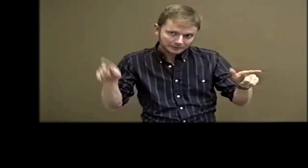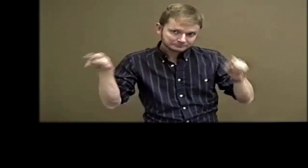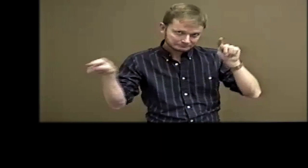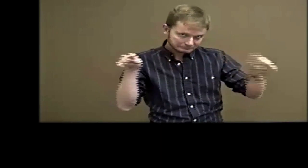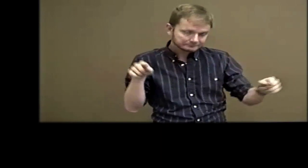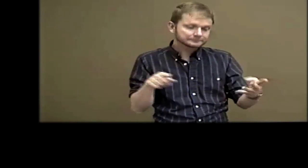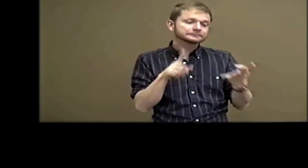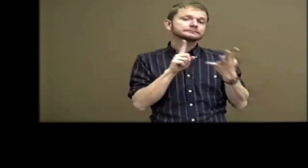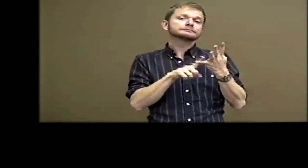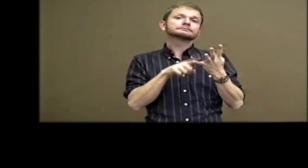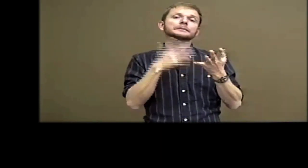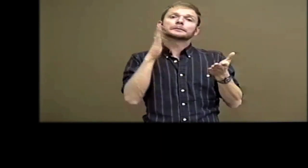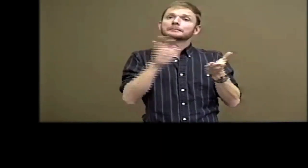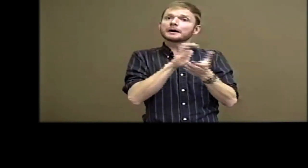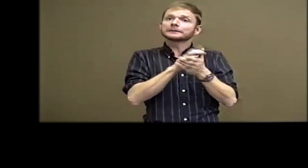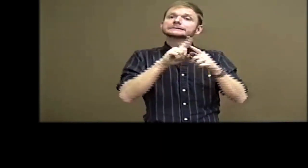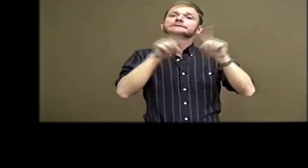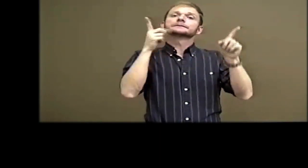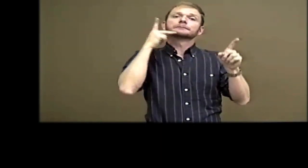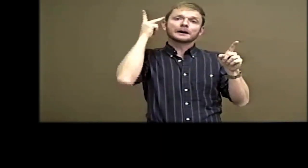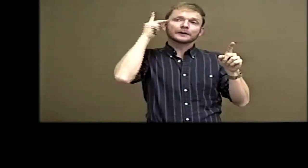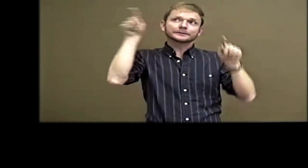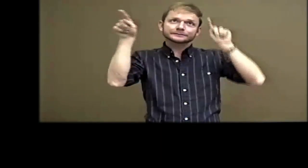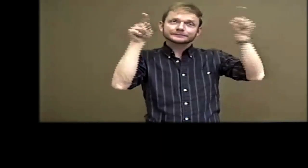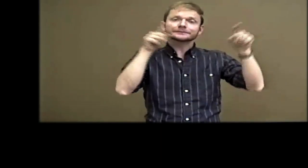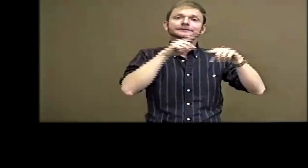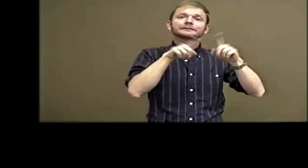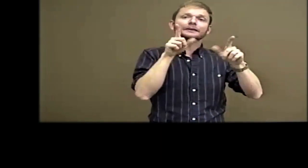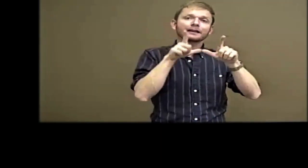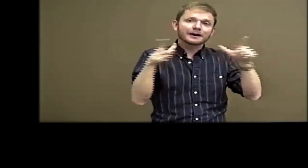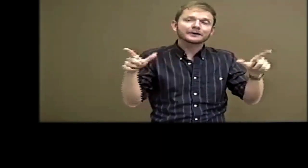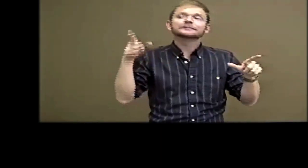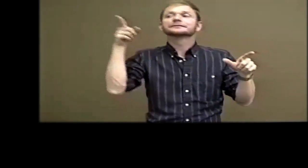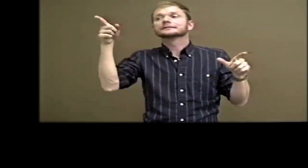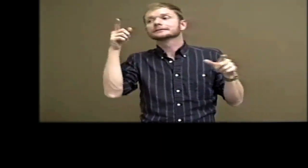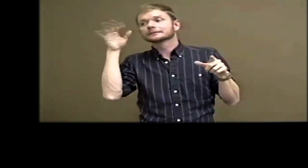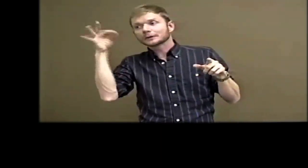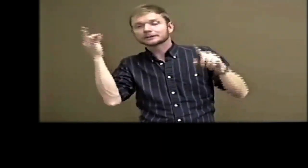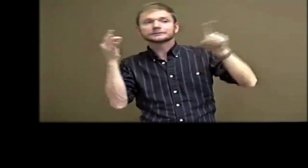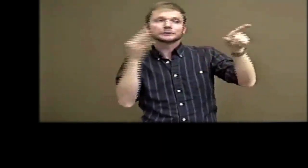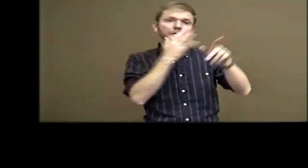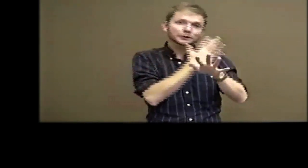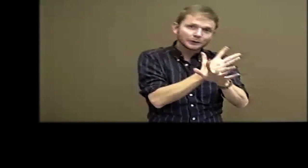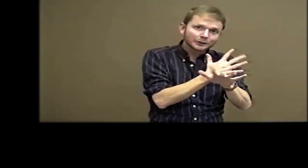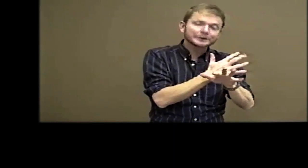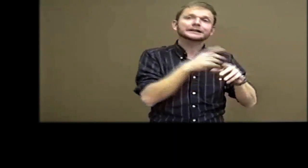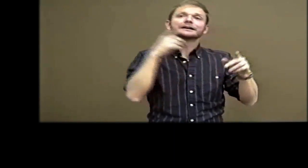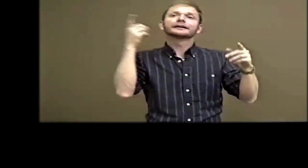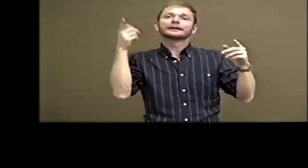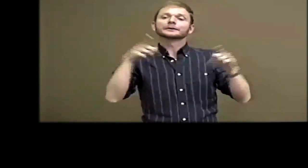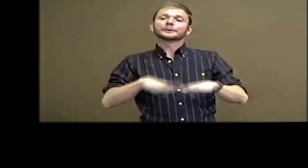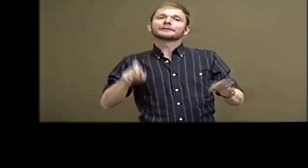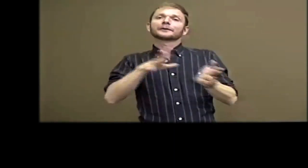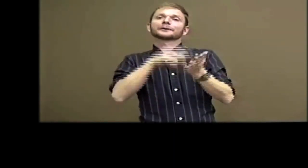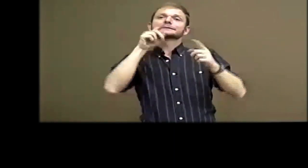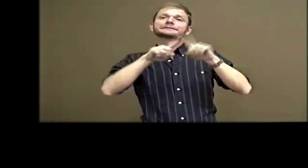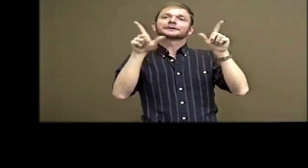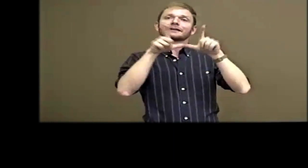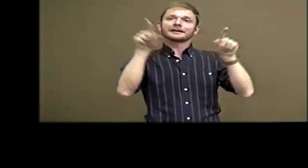different. You might see multiple languages used throughout your family, work, or school, such as French or